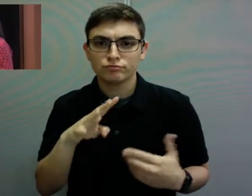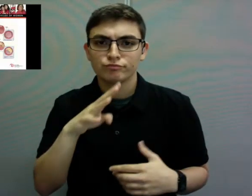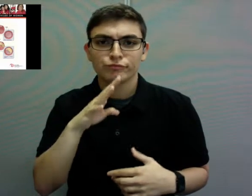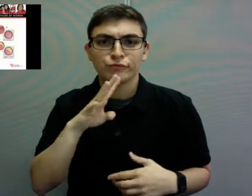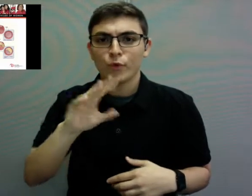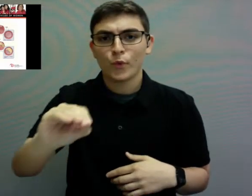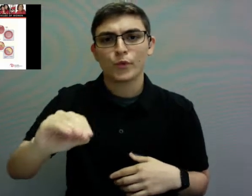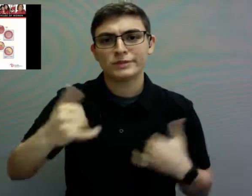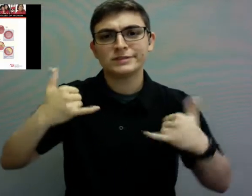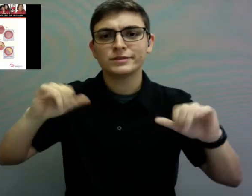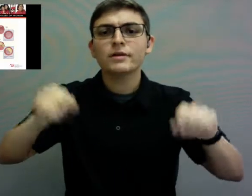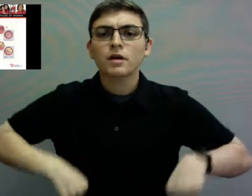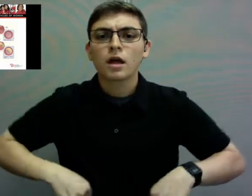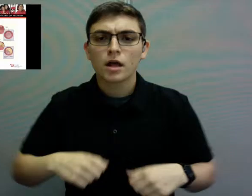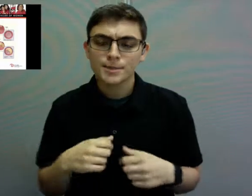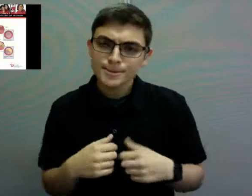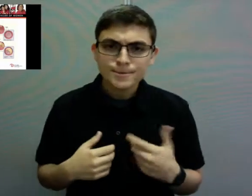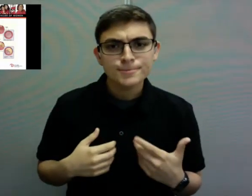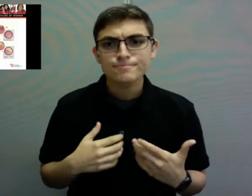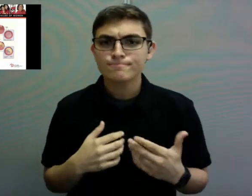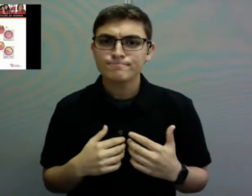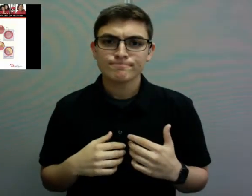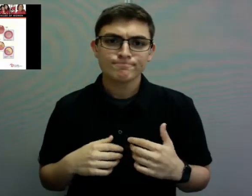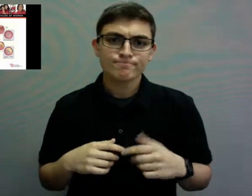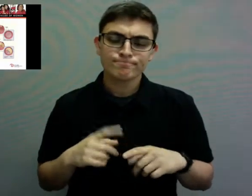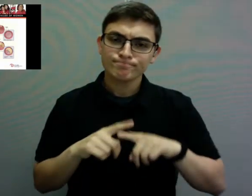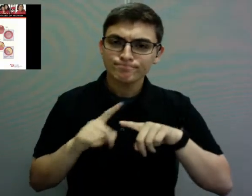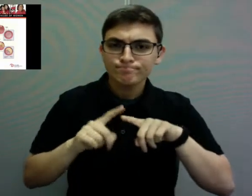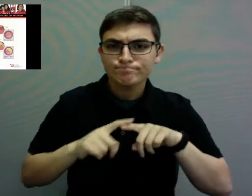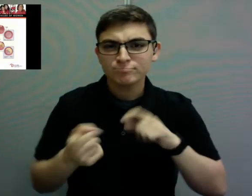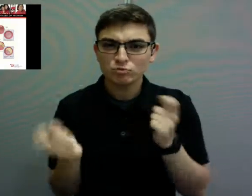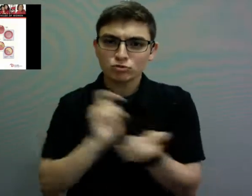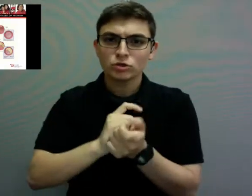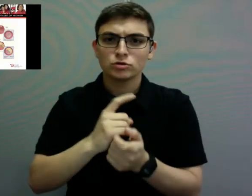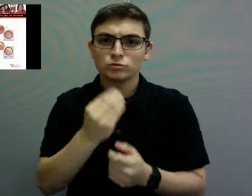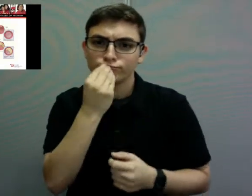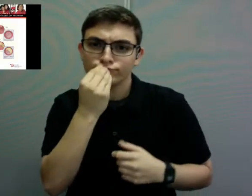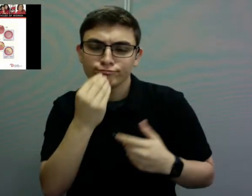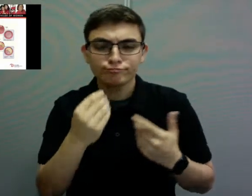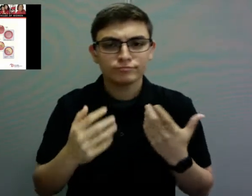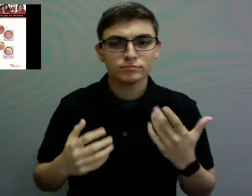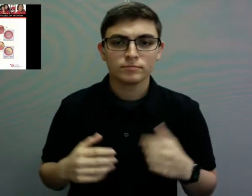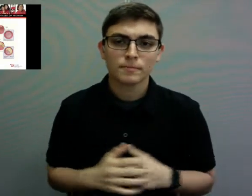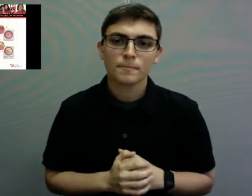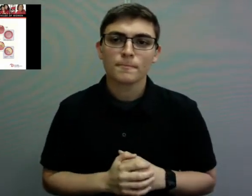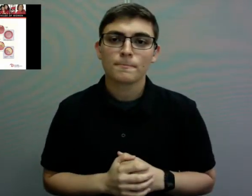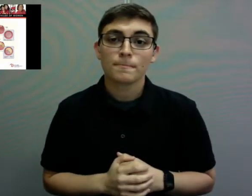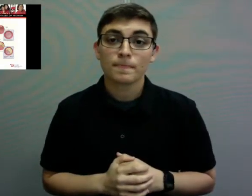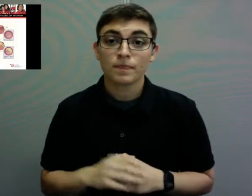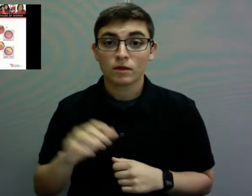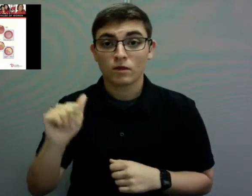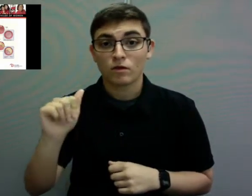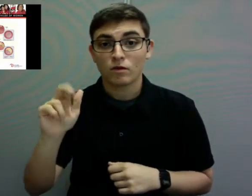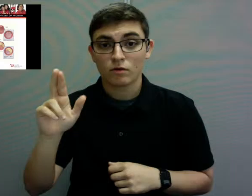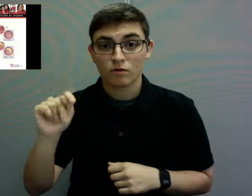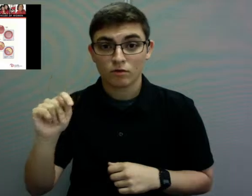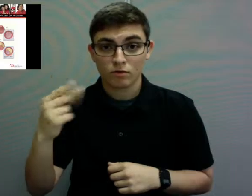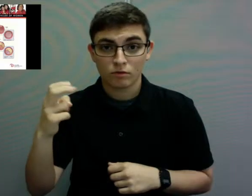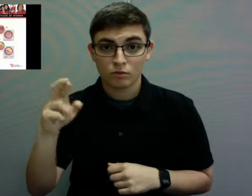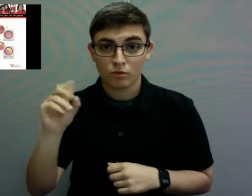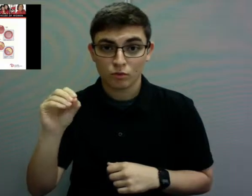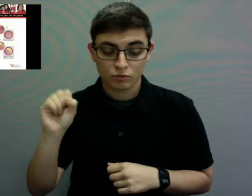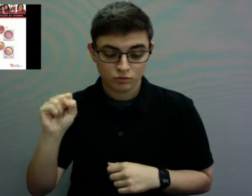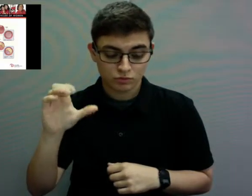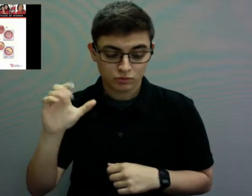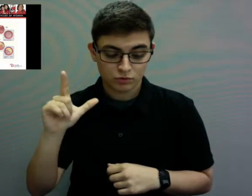So a term called atherosclerosis is a disease in which plaque builds up inside